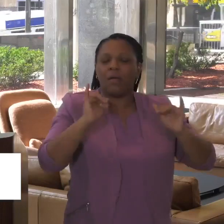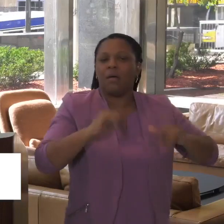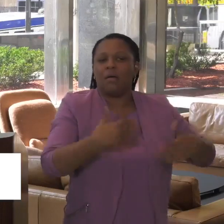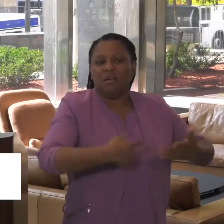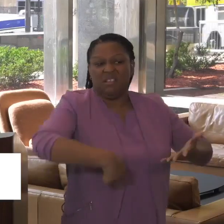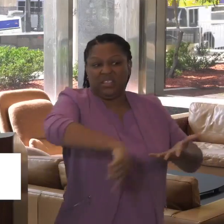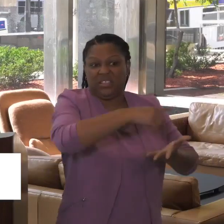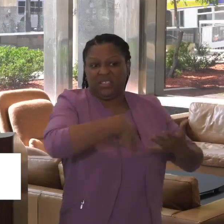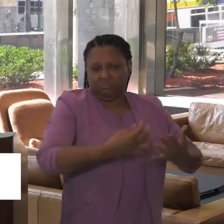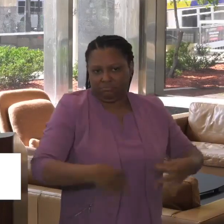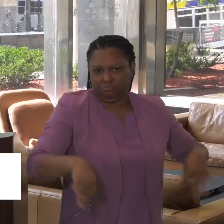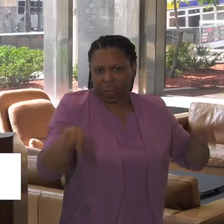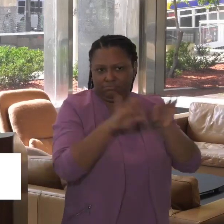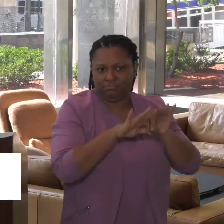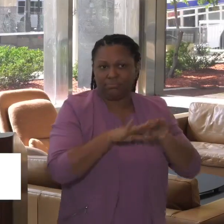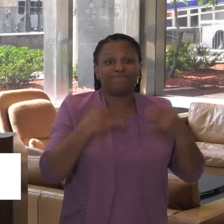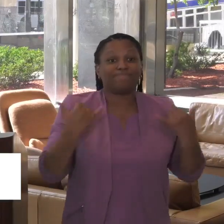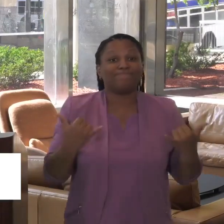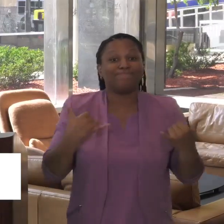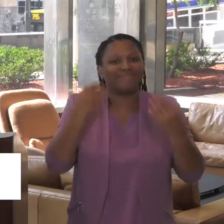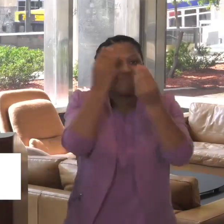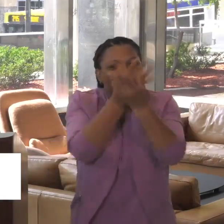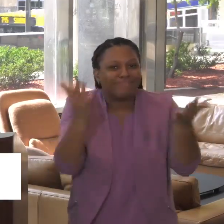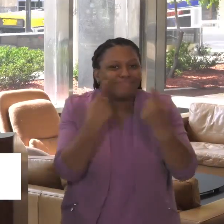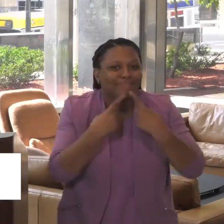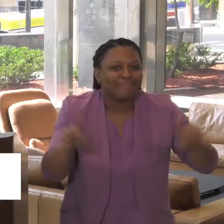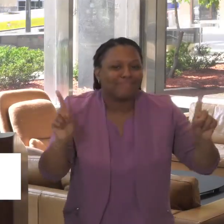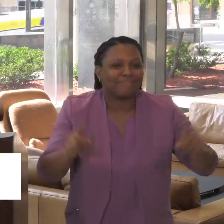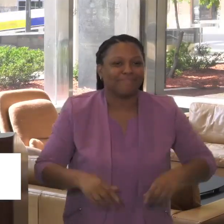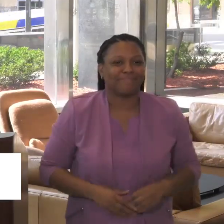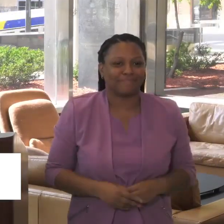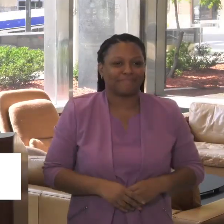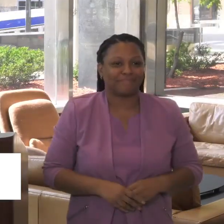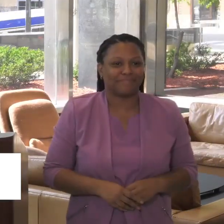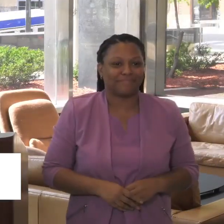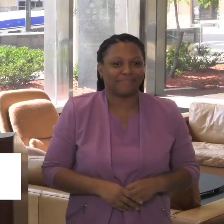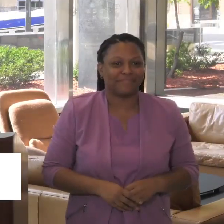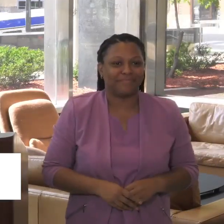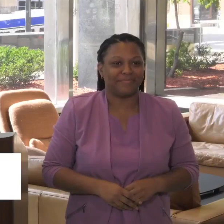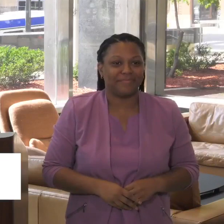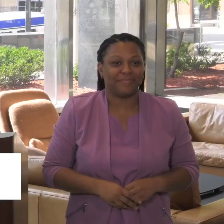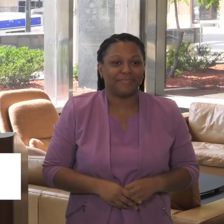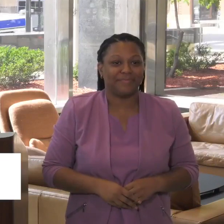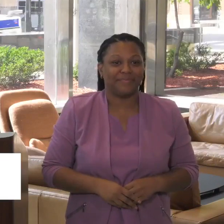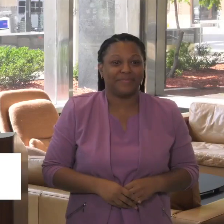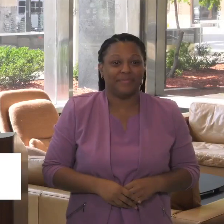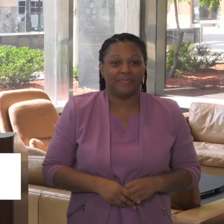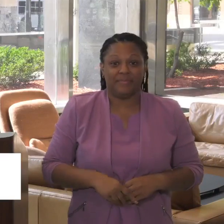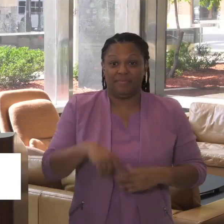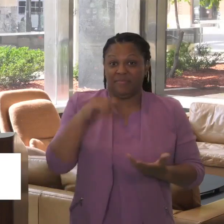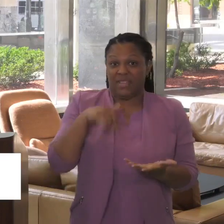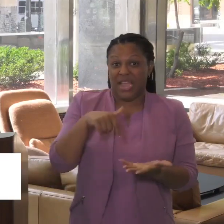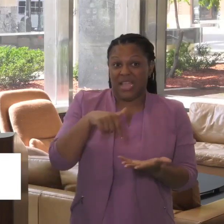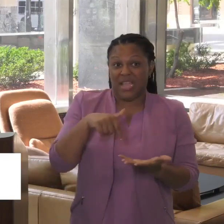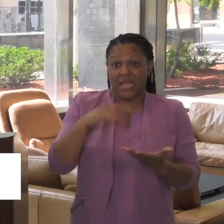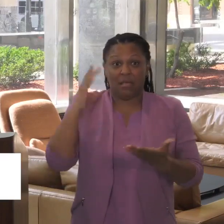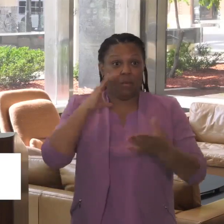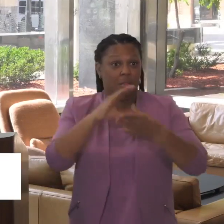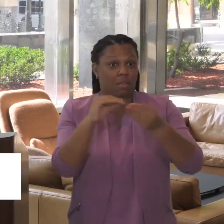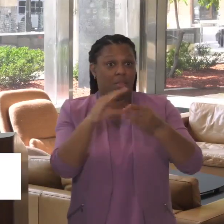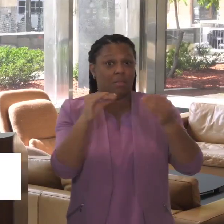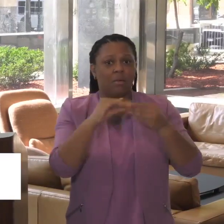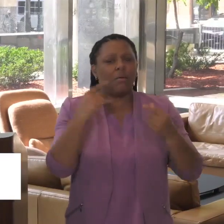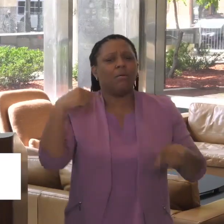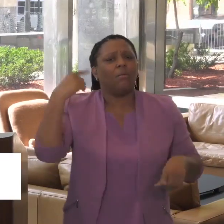we get to make an announcement that is the product of people working across